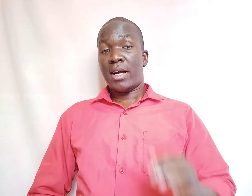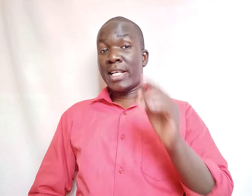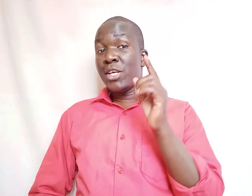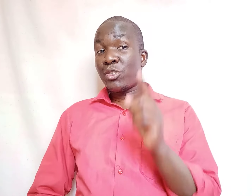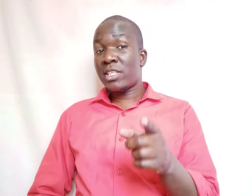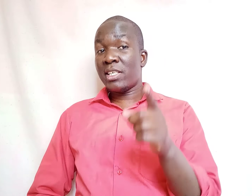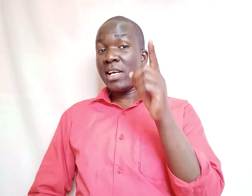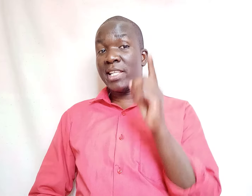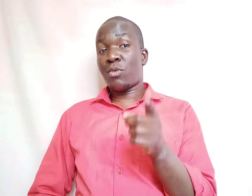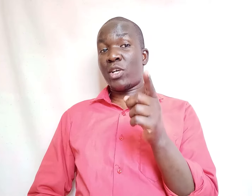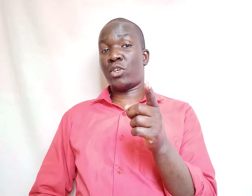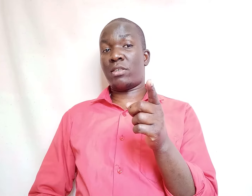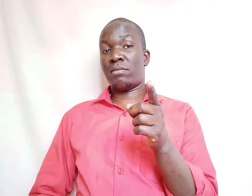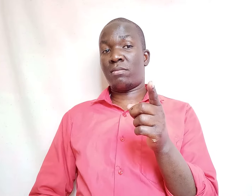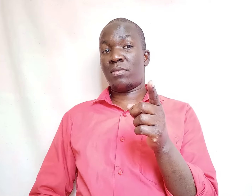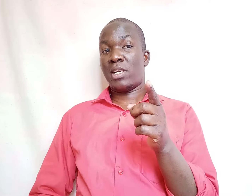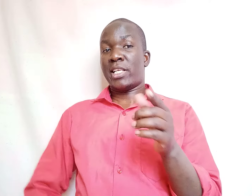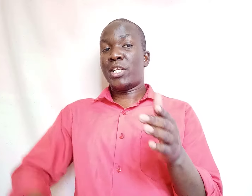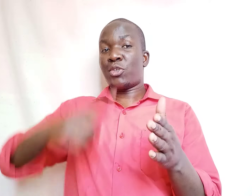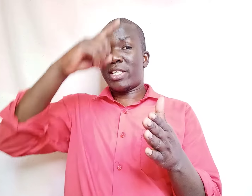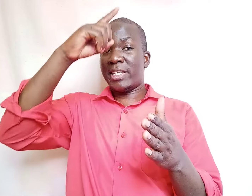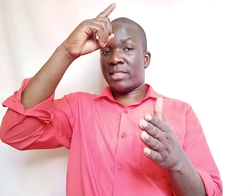did you see any question? Did you see this?